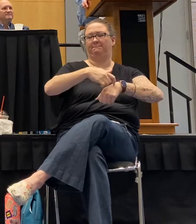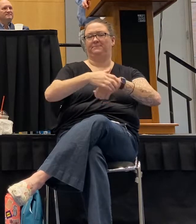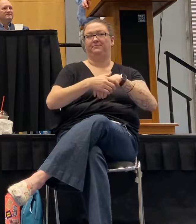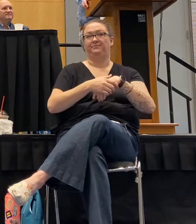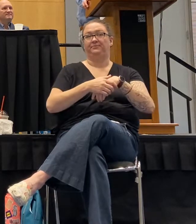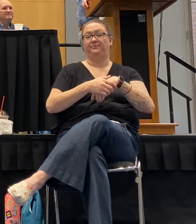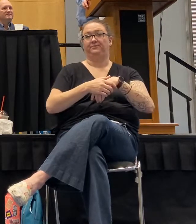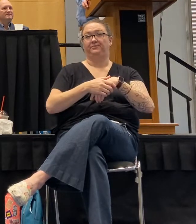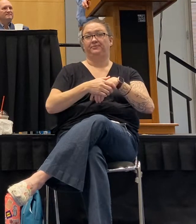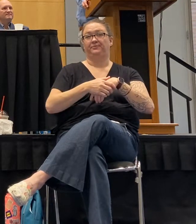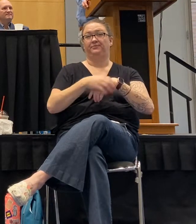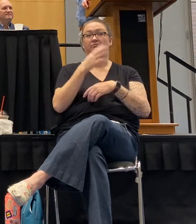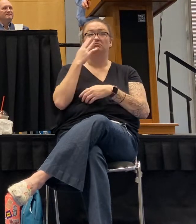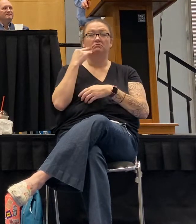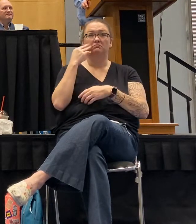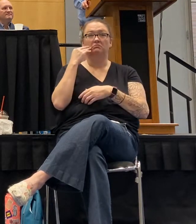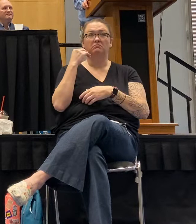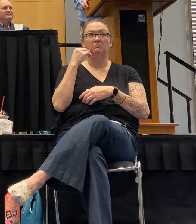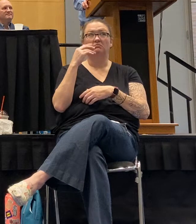had